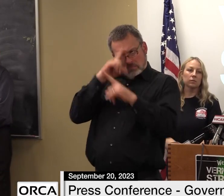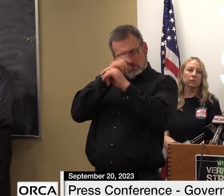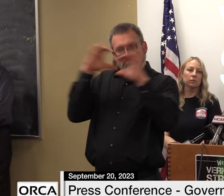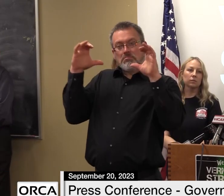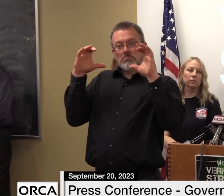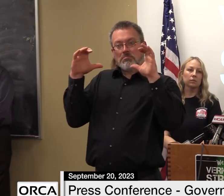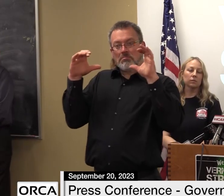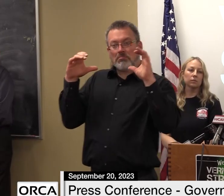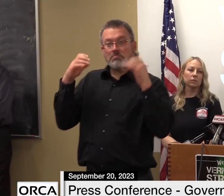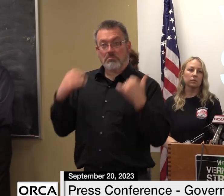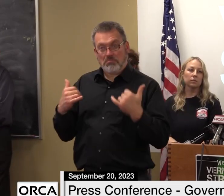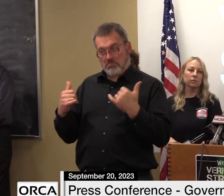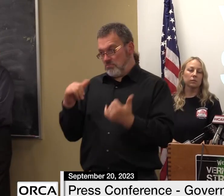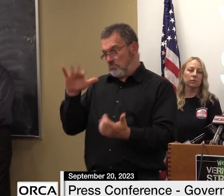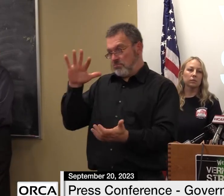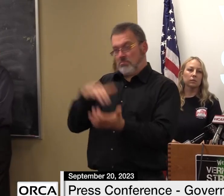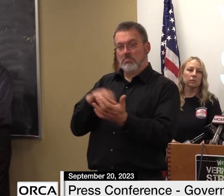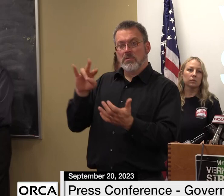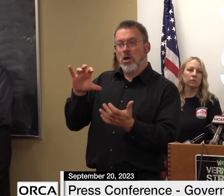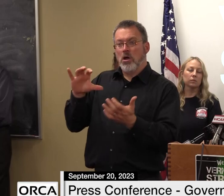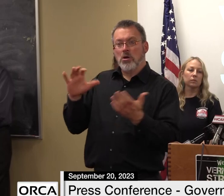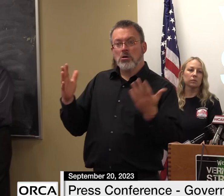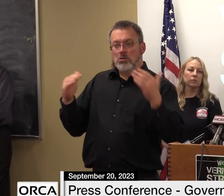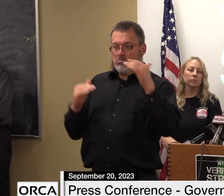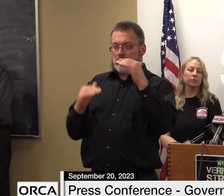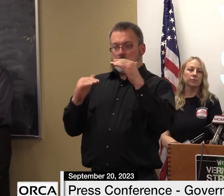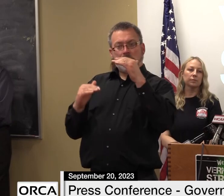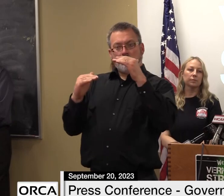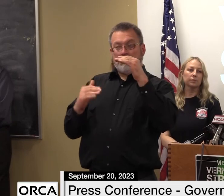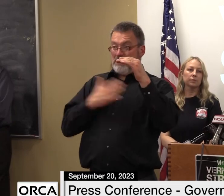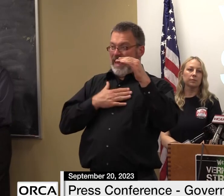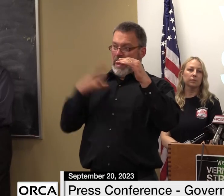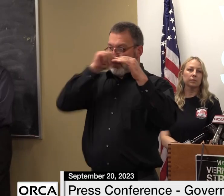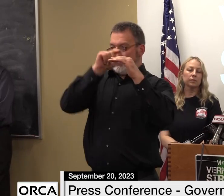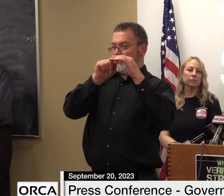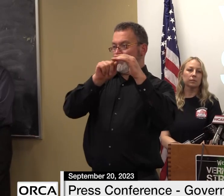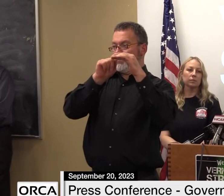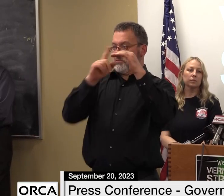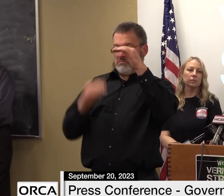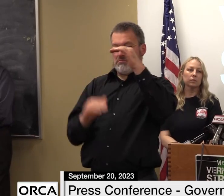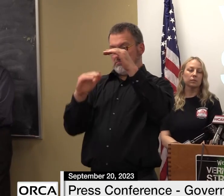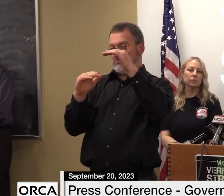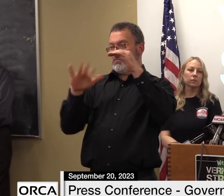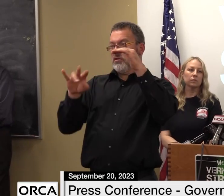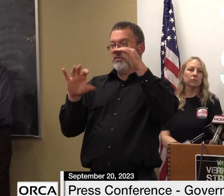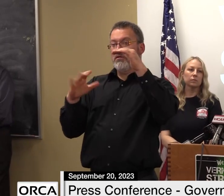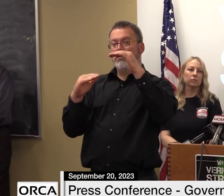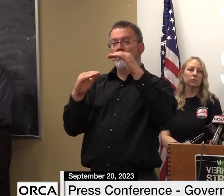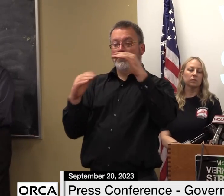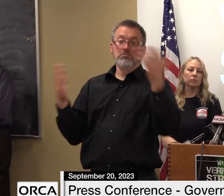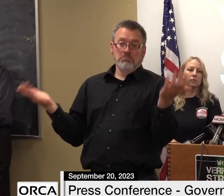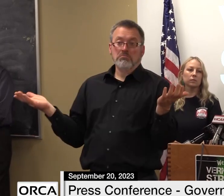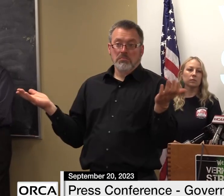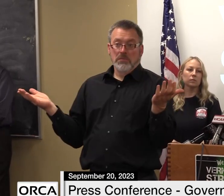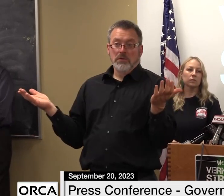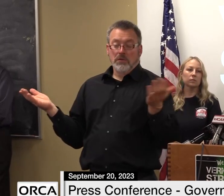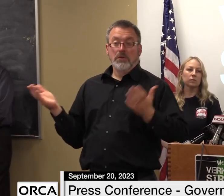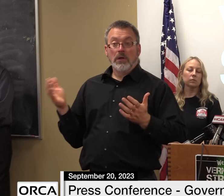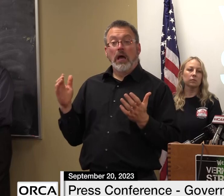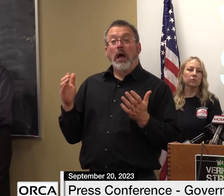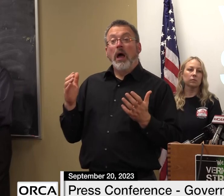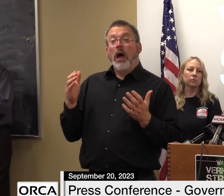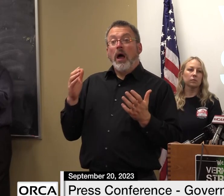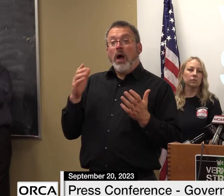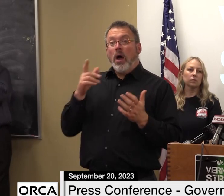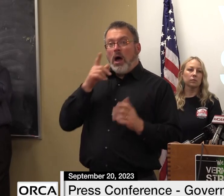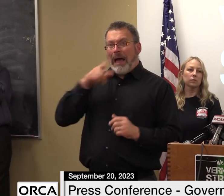We're at 5,700 now, so we're getting there. Each day, it's smaller numbers, around 13 or so, I think